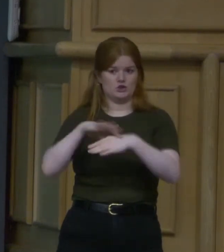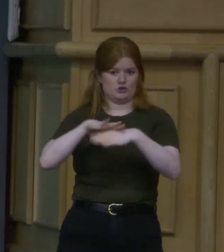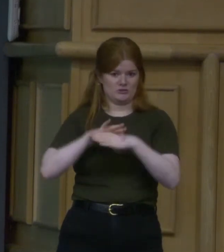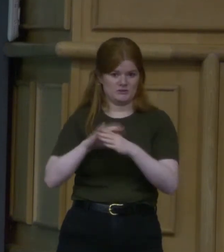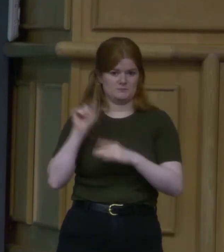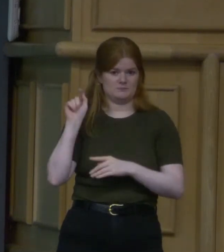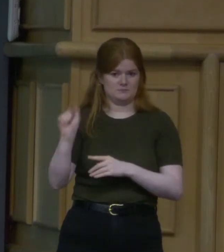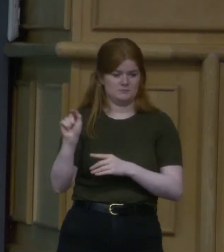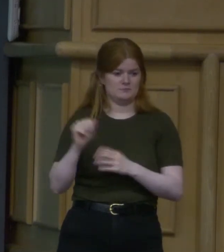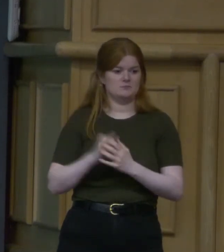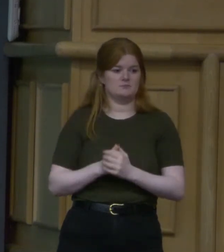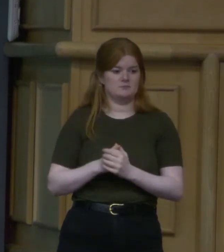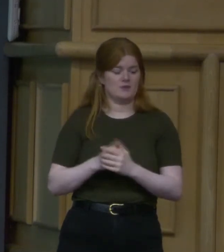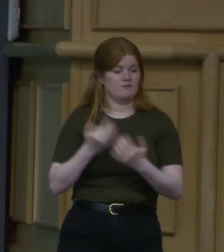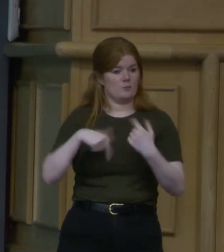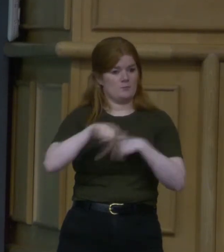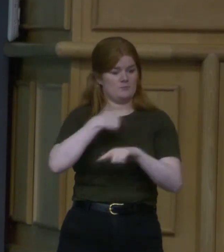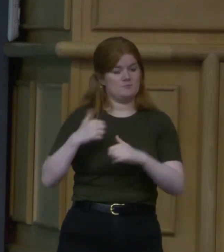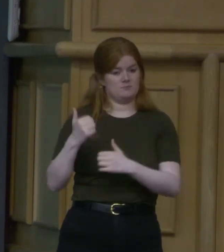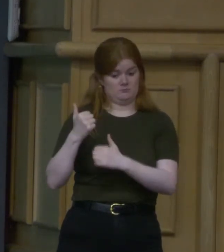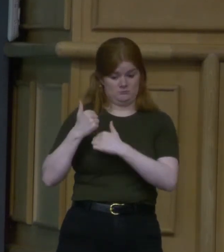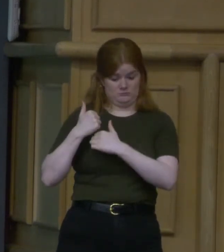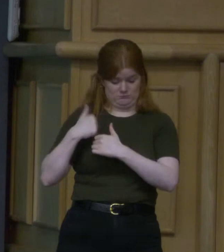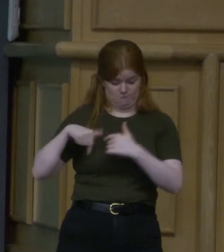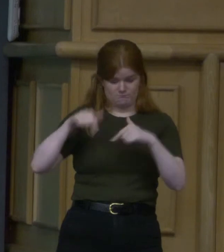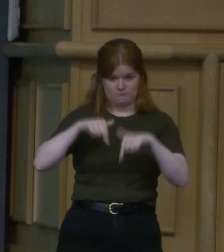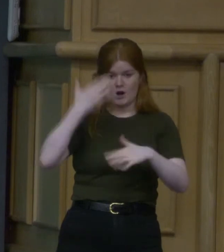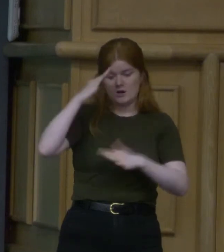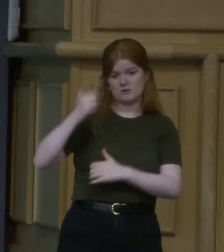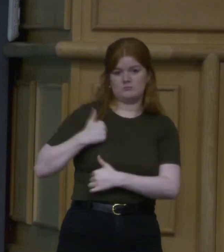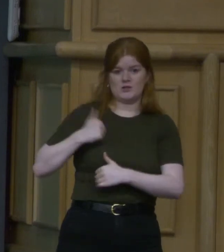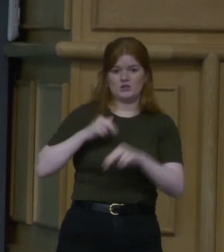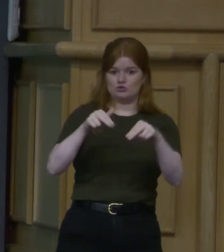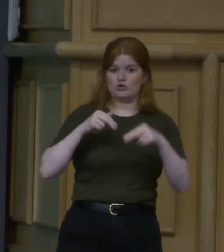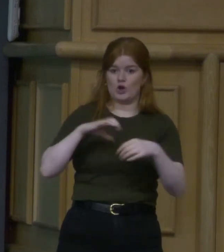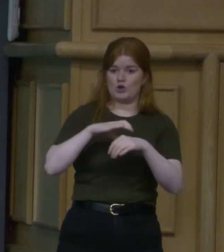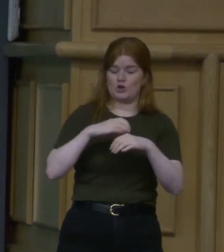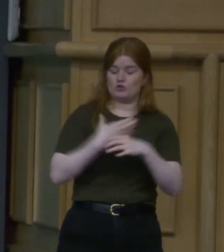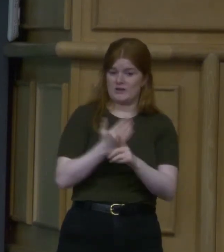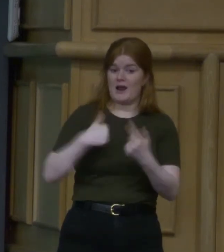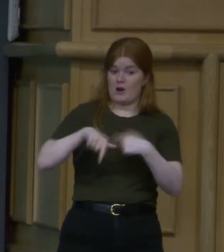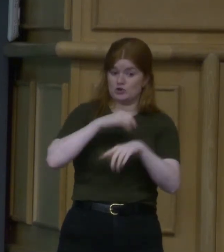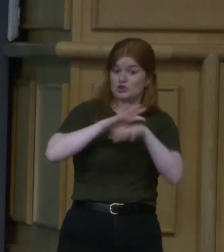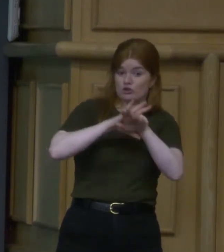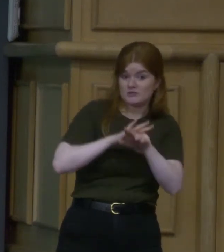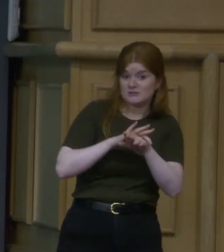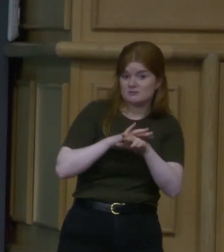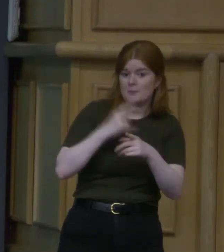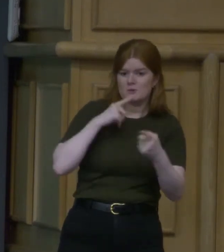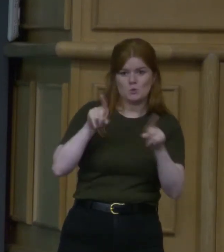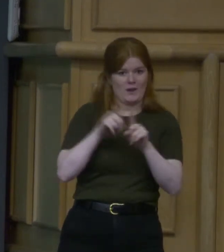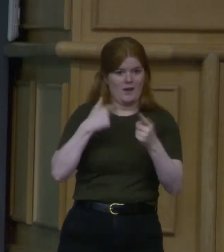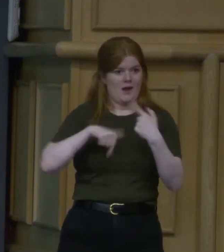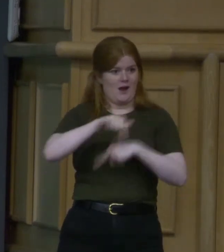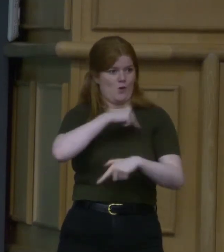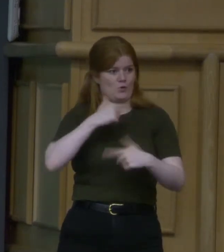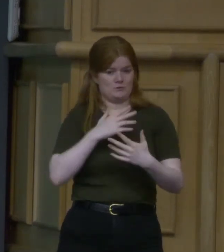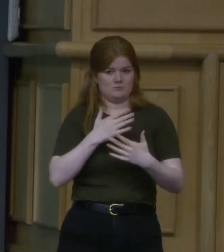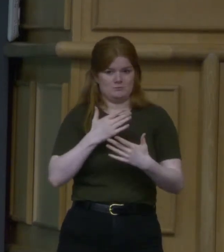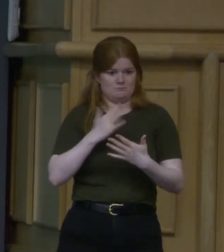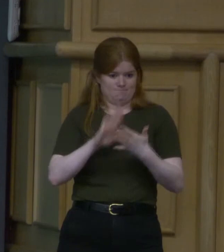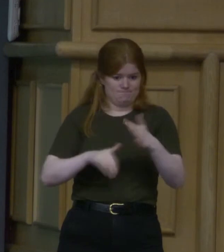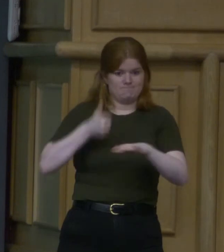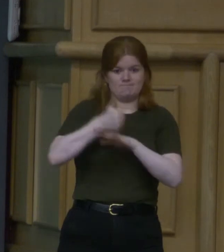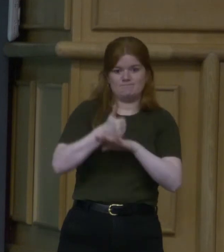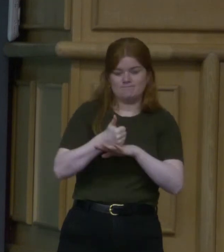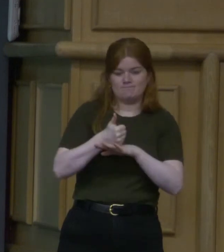asset. As a militarily neutral country, our security, indeed our very existence as a sovereign state,